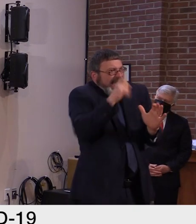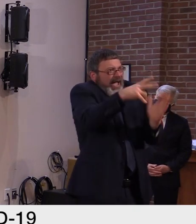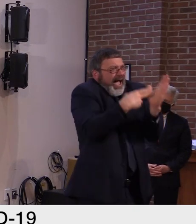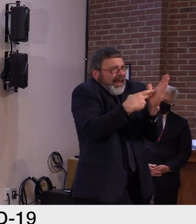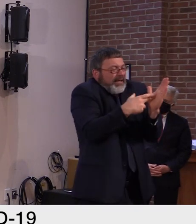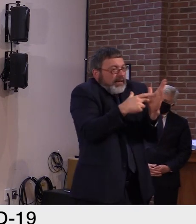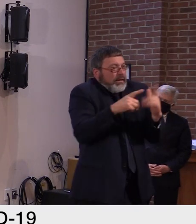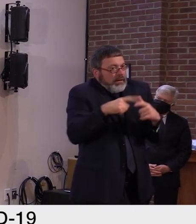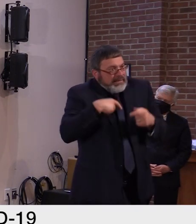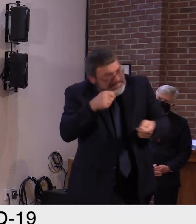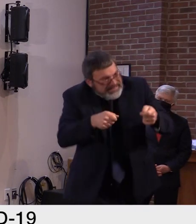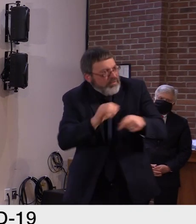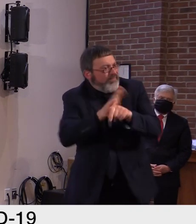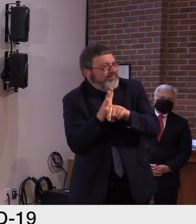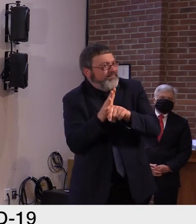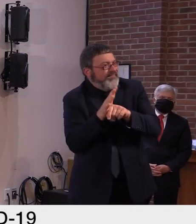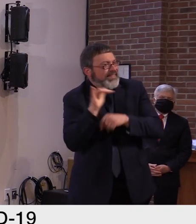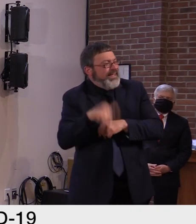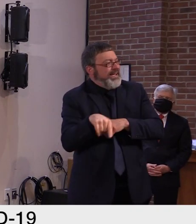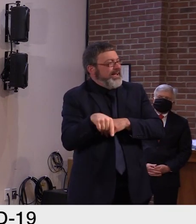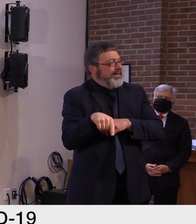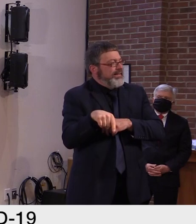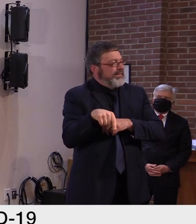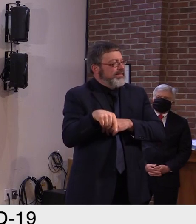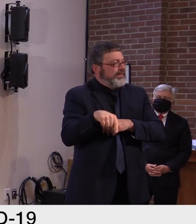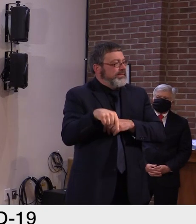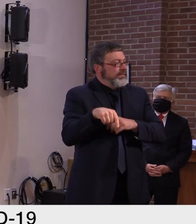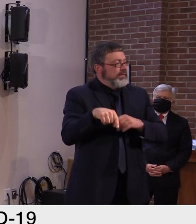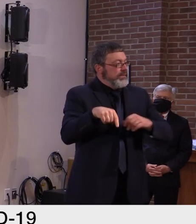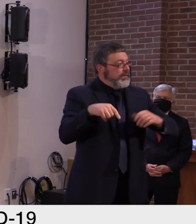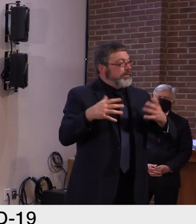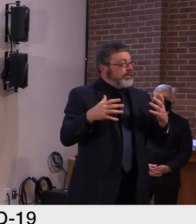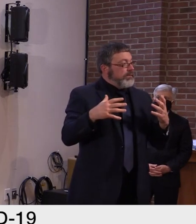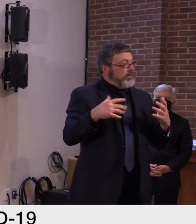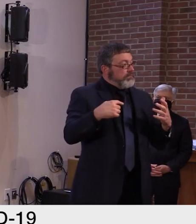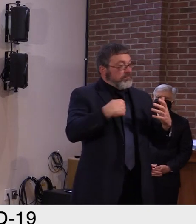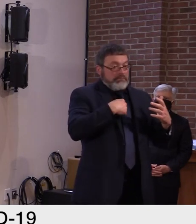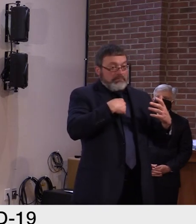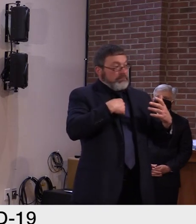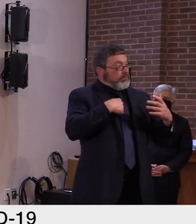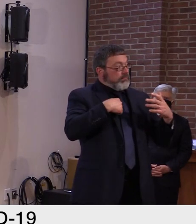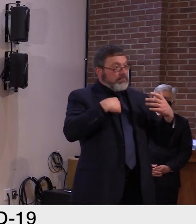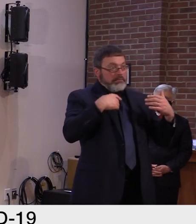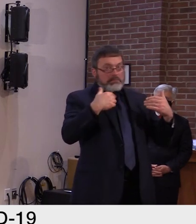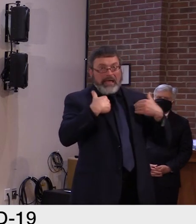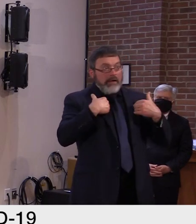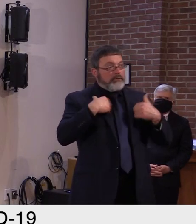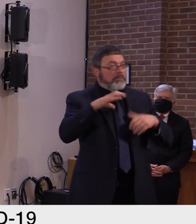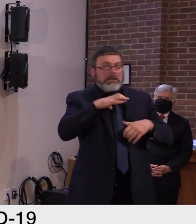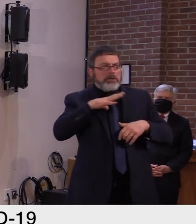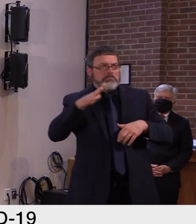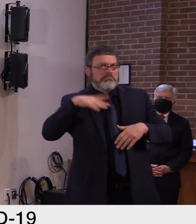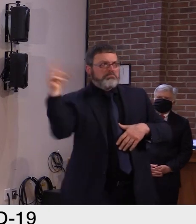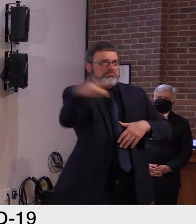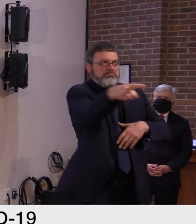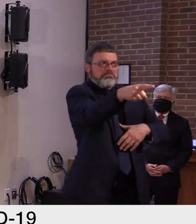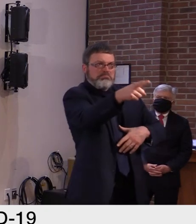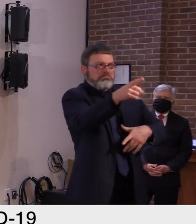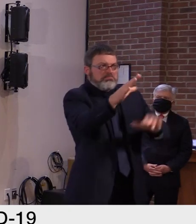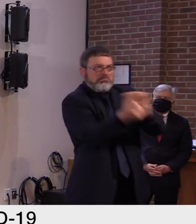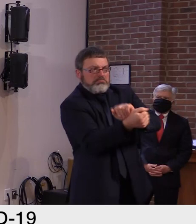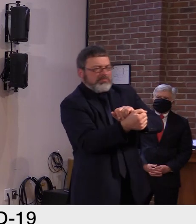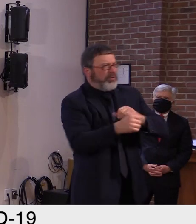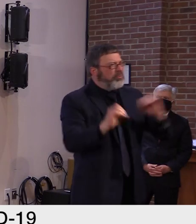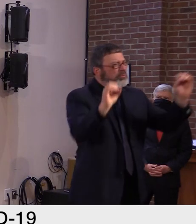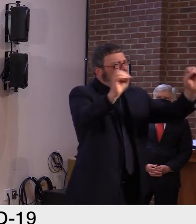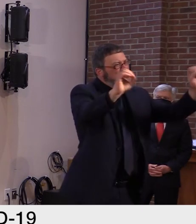again, we're not, I don't believe we're at that point. What we need to do is just make sure people do the right